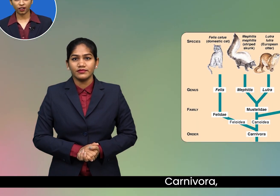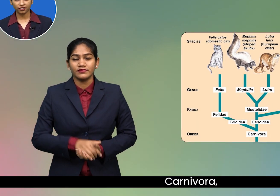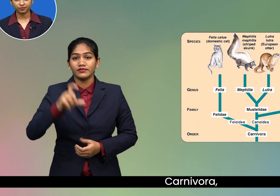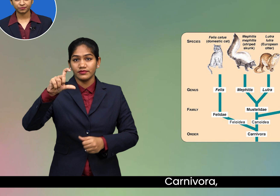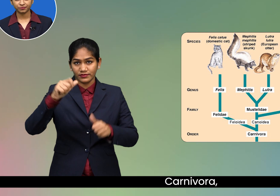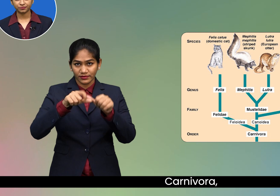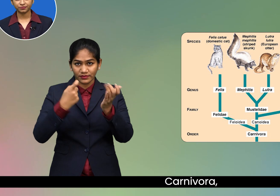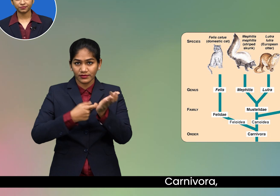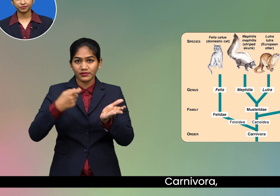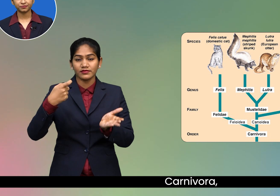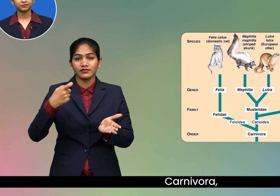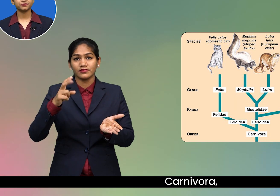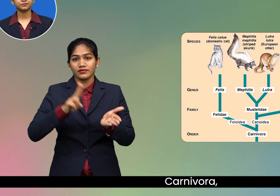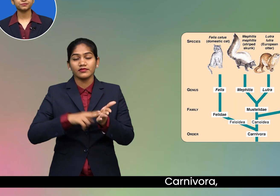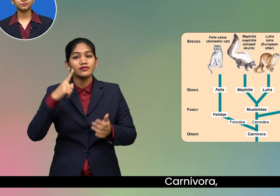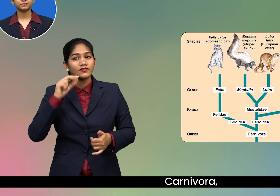Carnivora